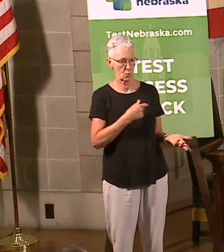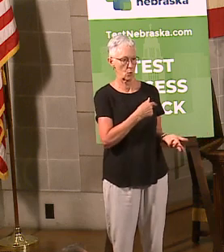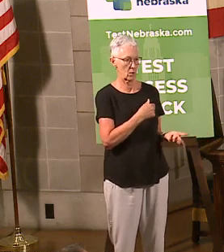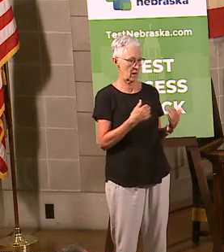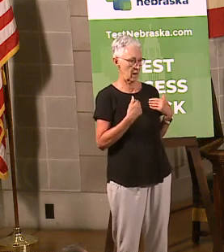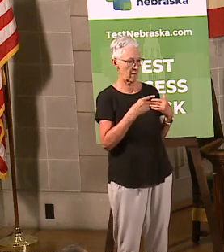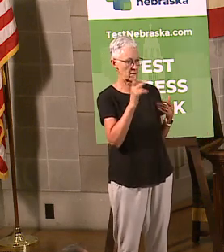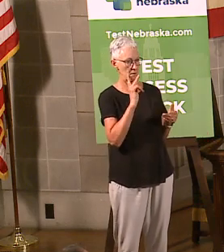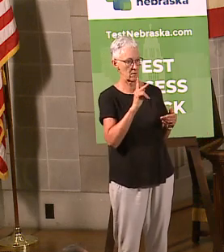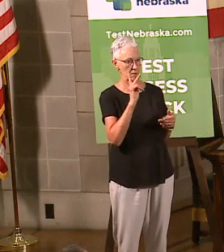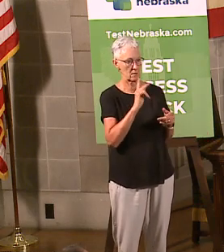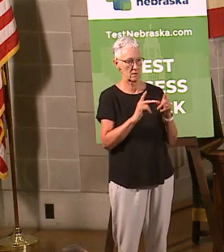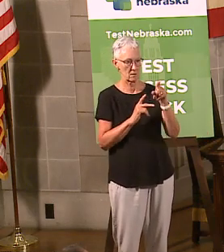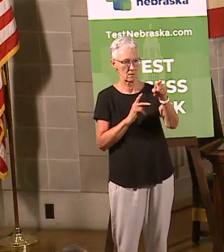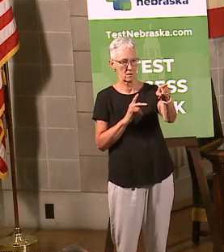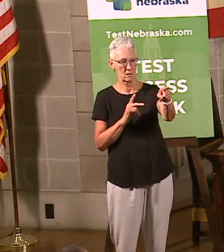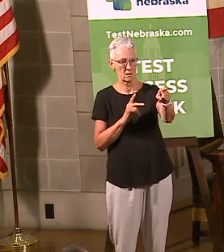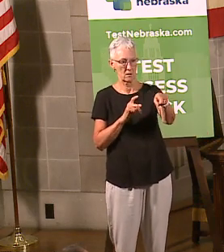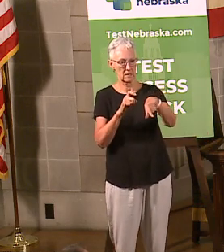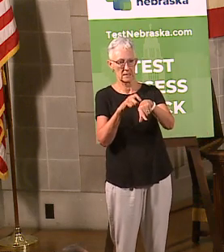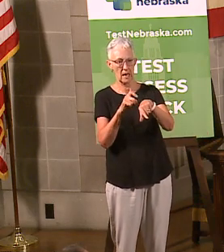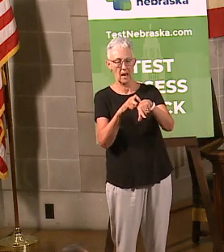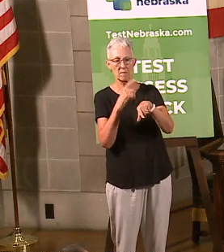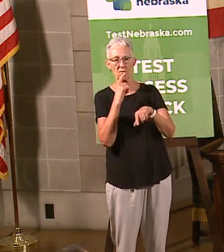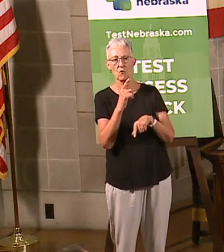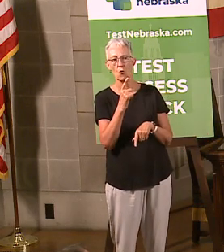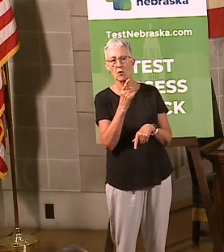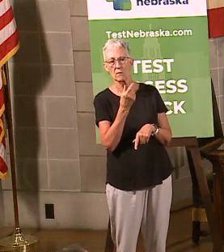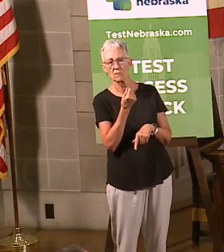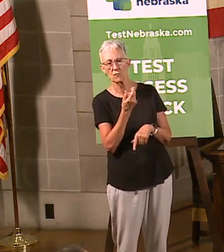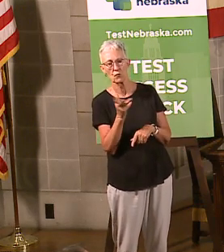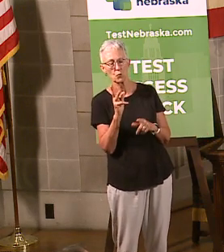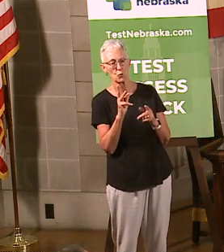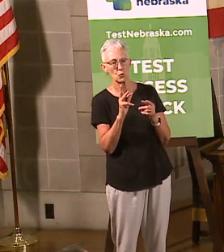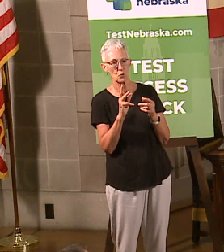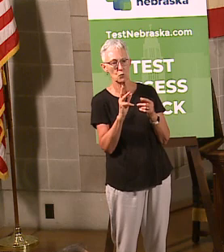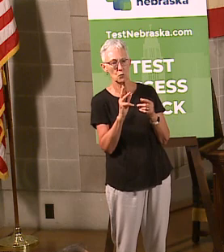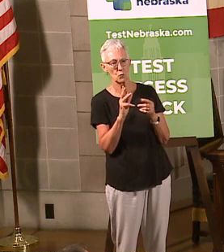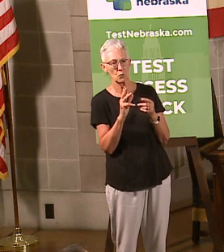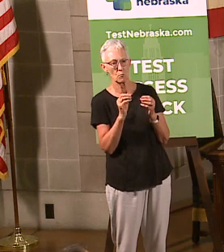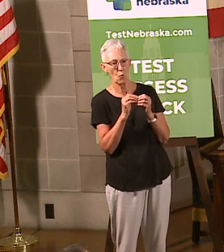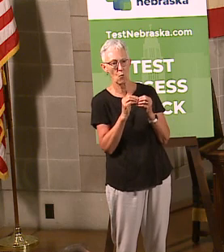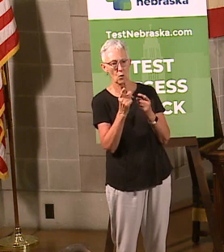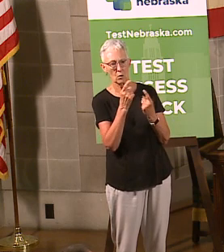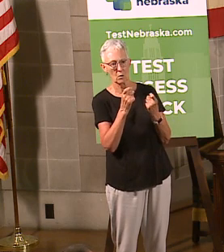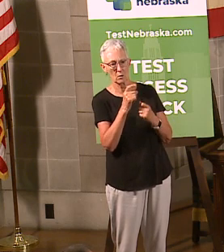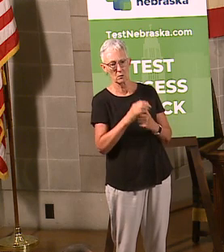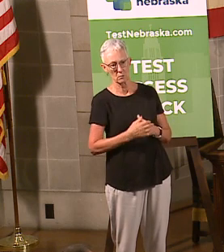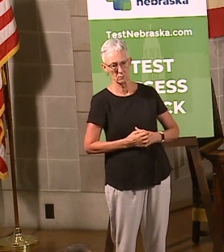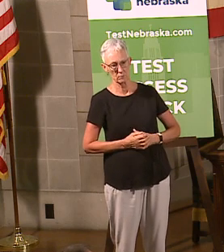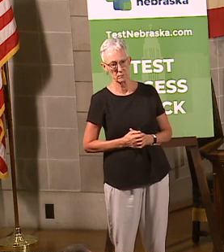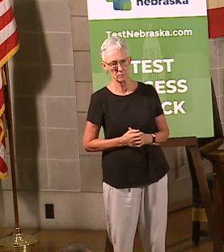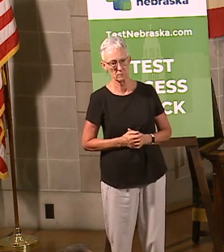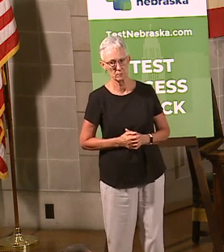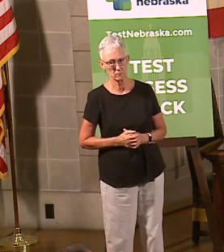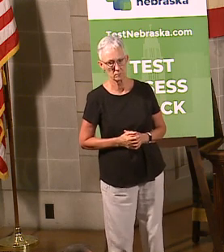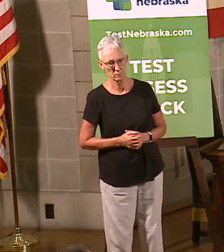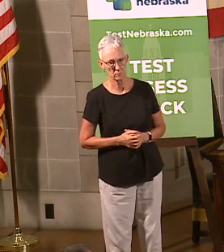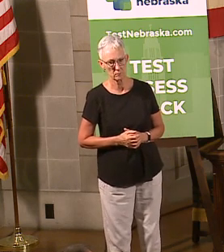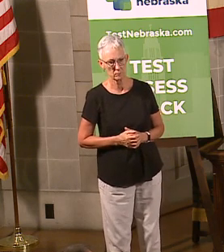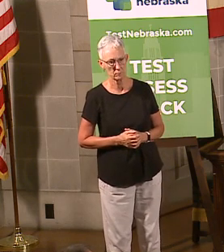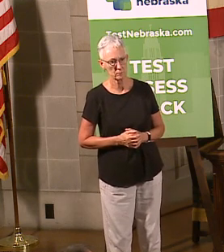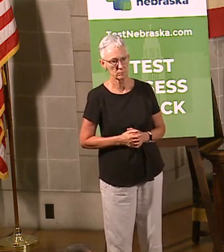show up. And time for a couple last questions. Can you comment on this New Yorker story that came out this week? It was a long story, but one